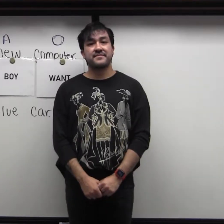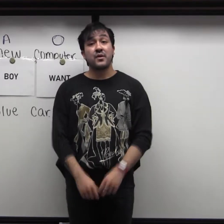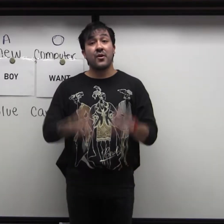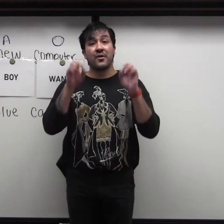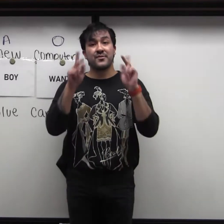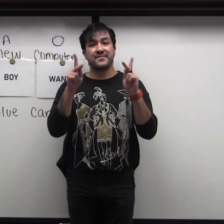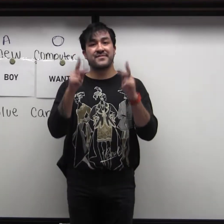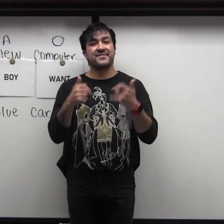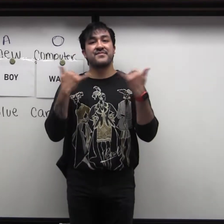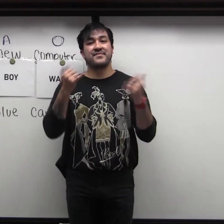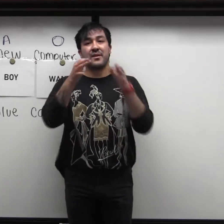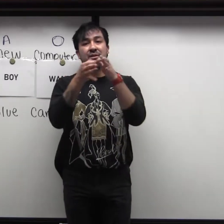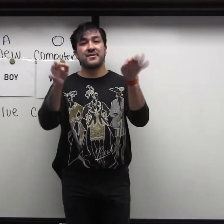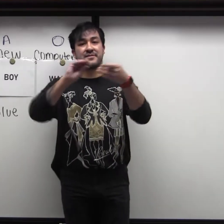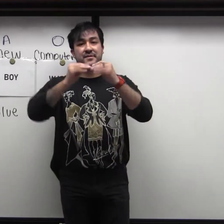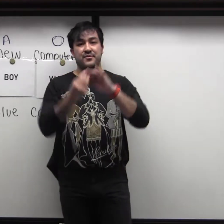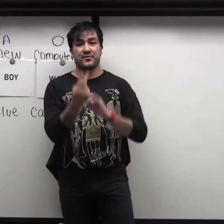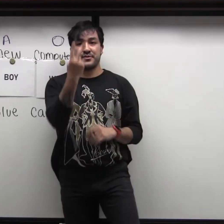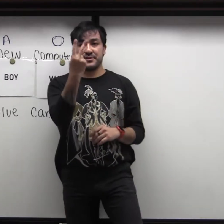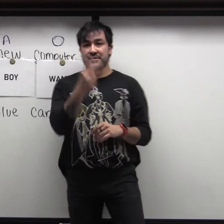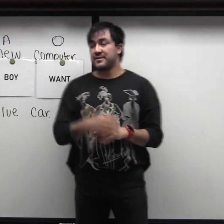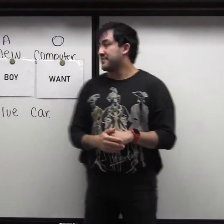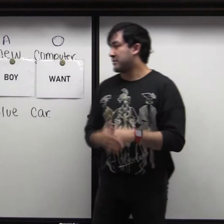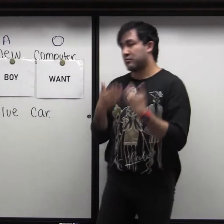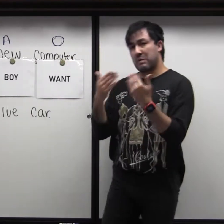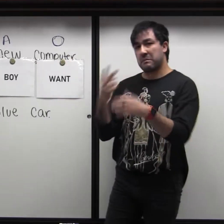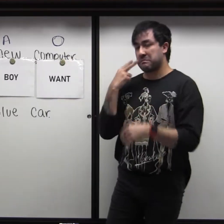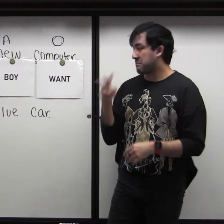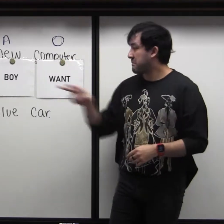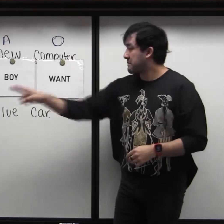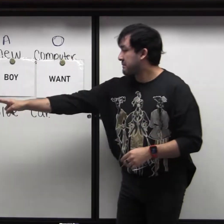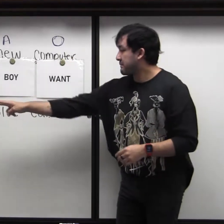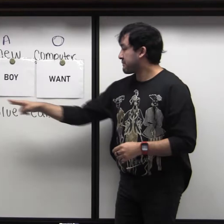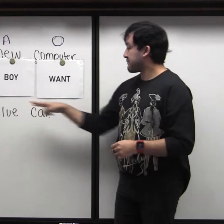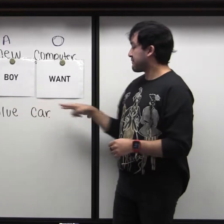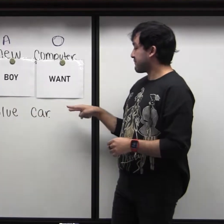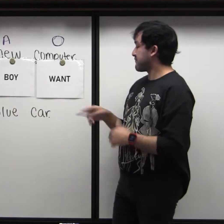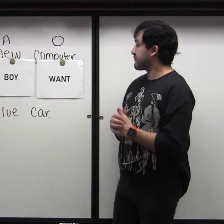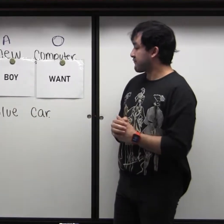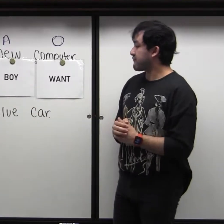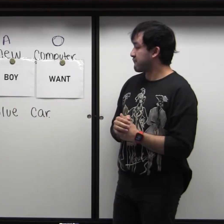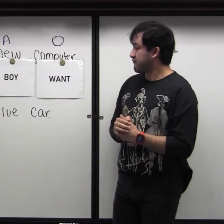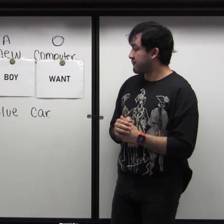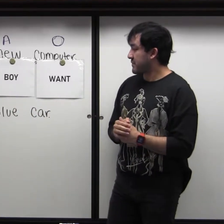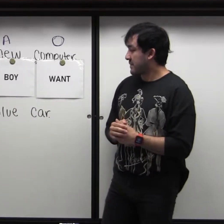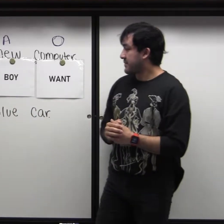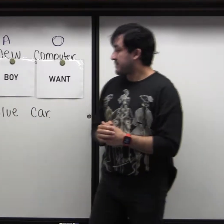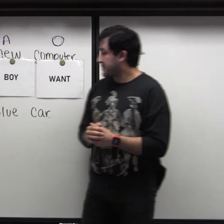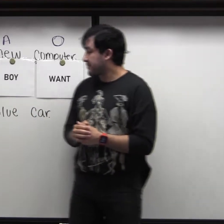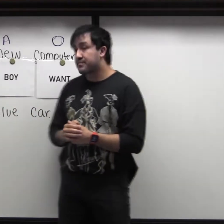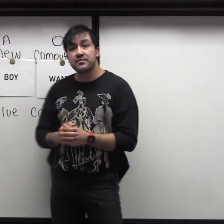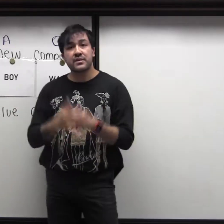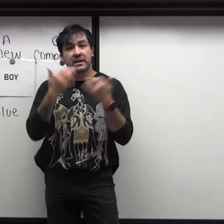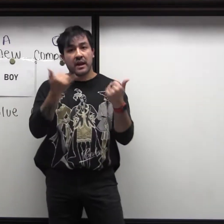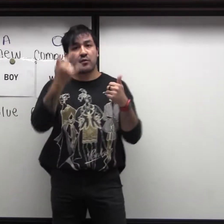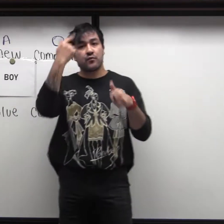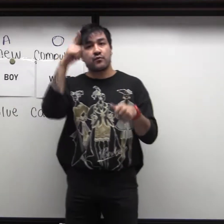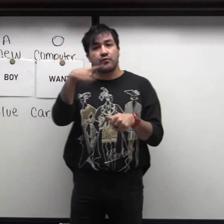Okay, welcome back. Let's go ahead and look at sentence number 2 that also has some adjectives in it. So this one is, she has an old